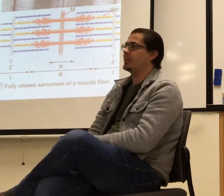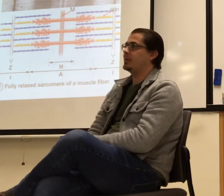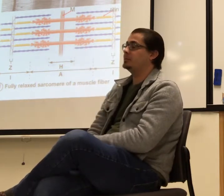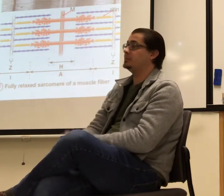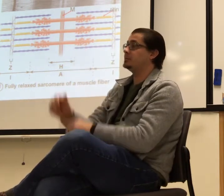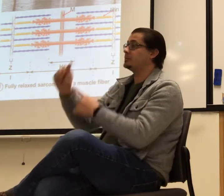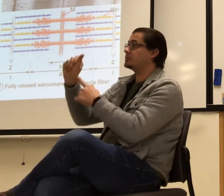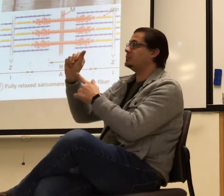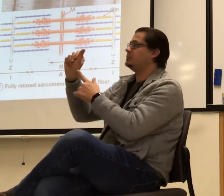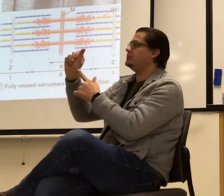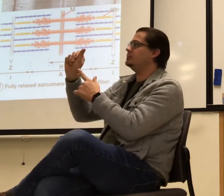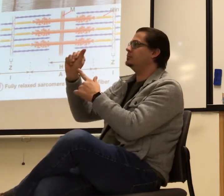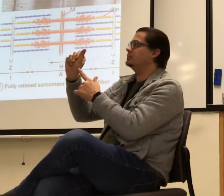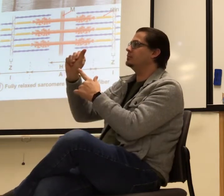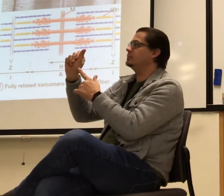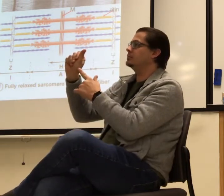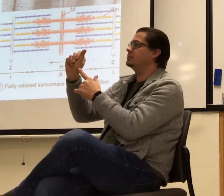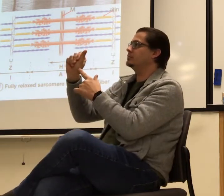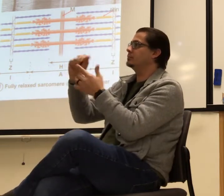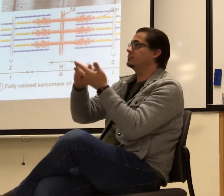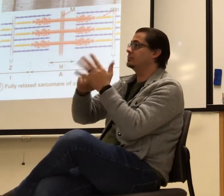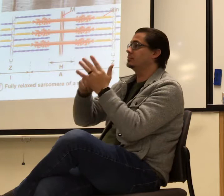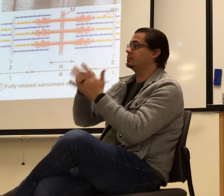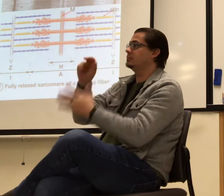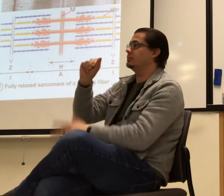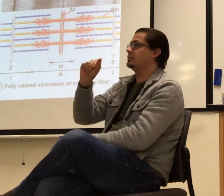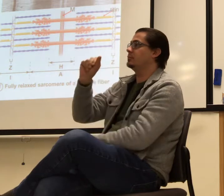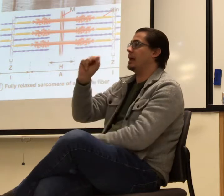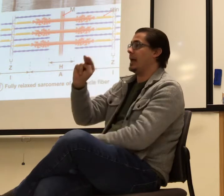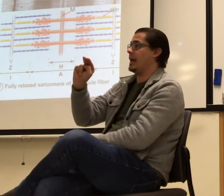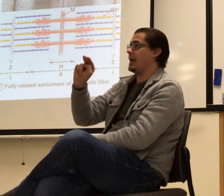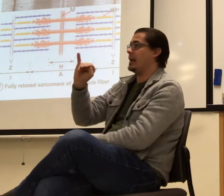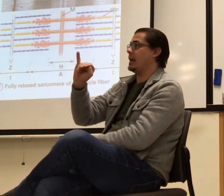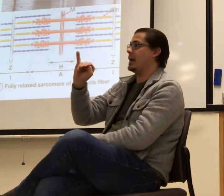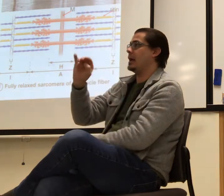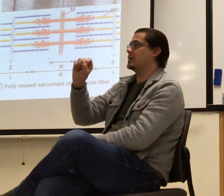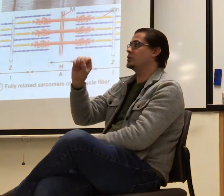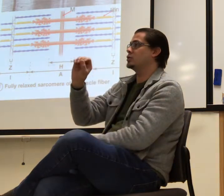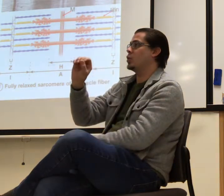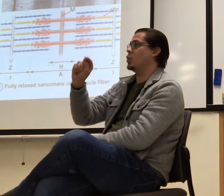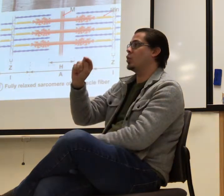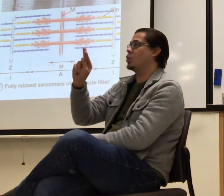The A stands for anisotropic.